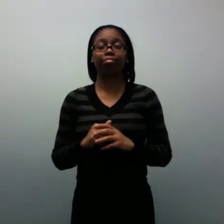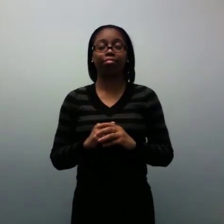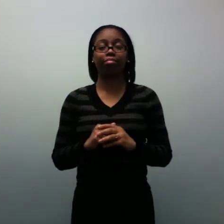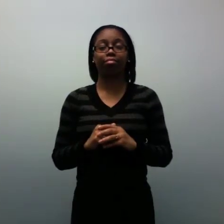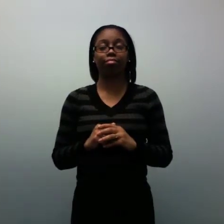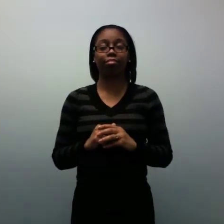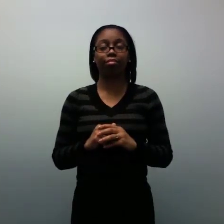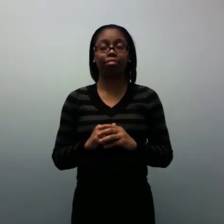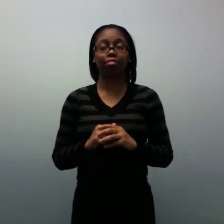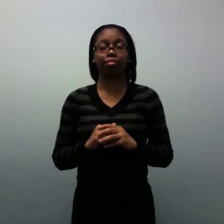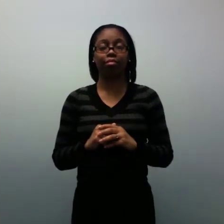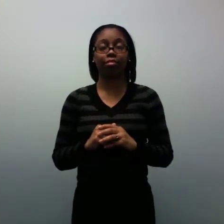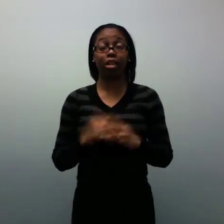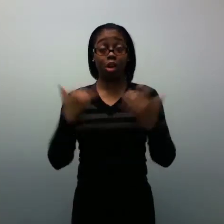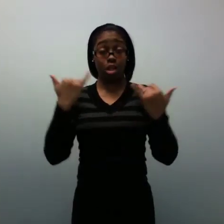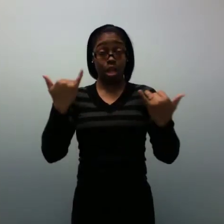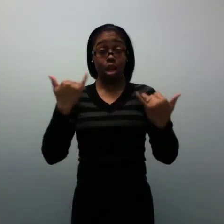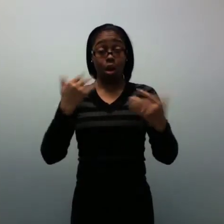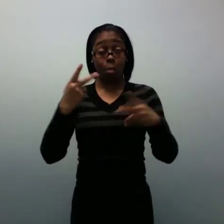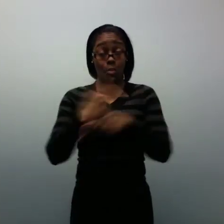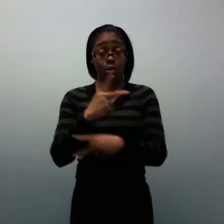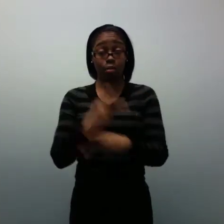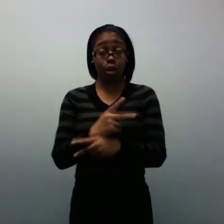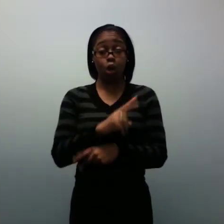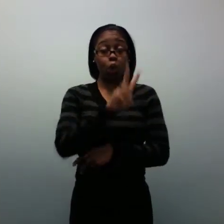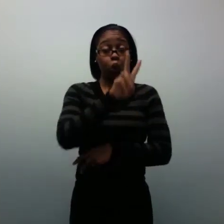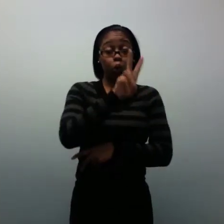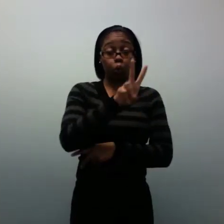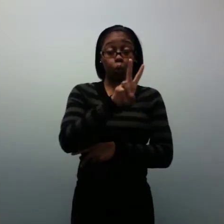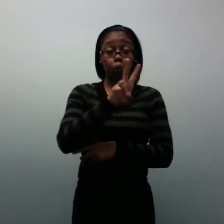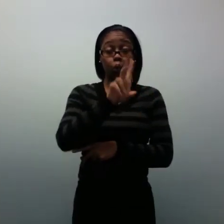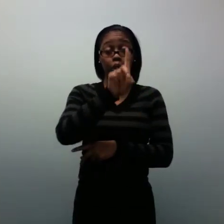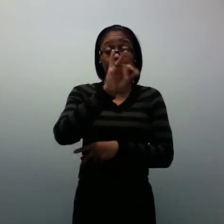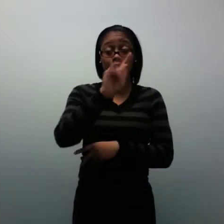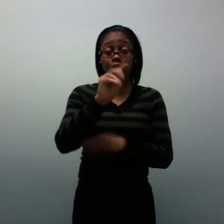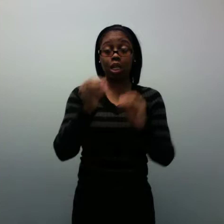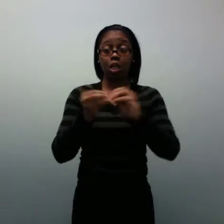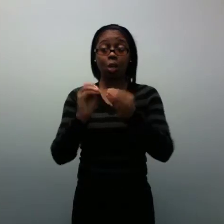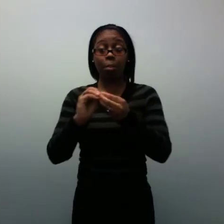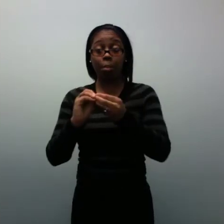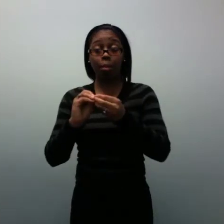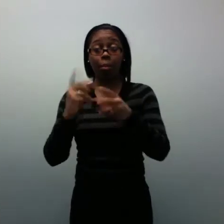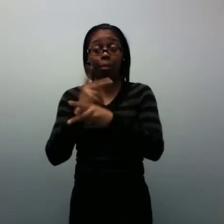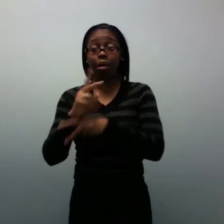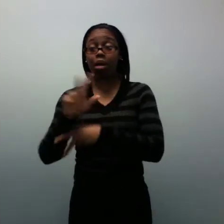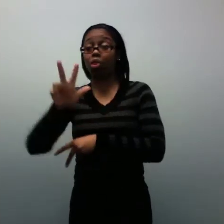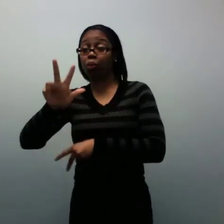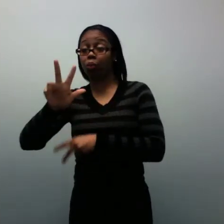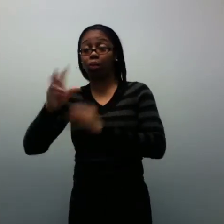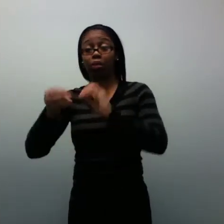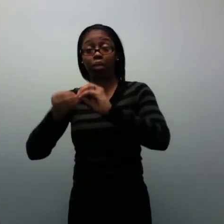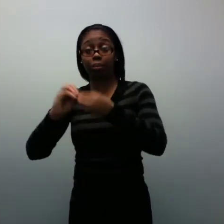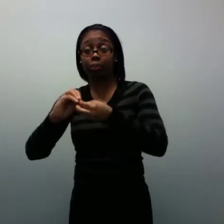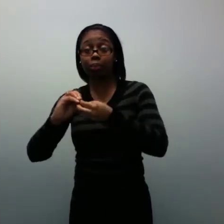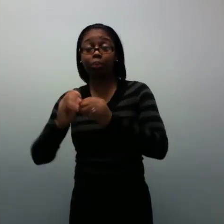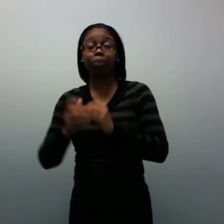And since we're multiplying a 2-digit number by a 3-digit number, we'll divide the rectangle into 3